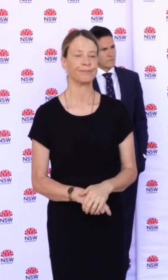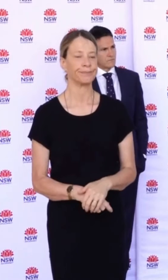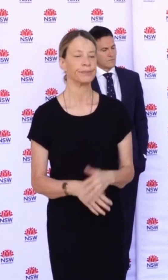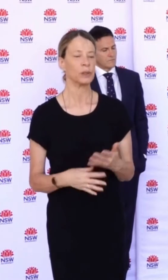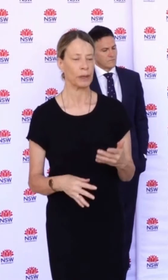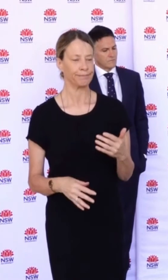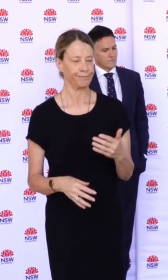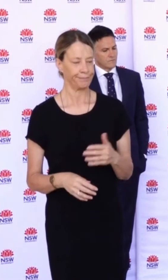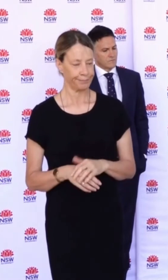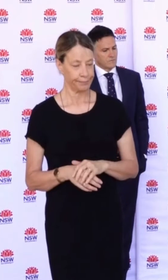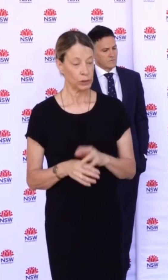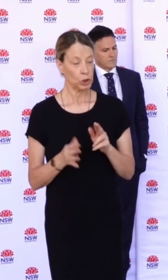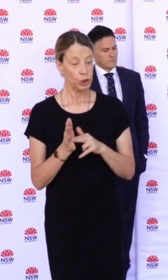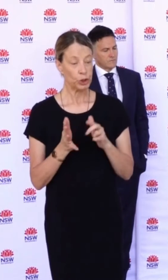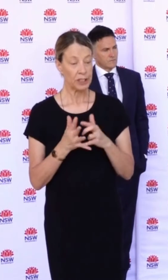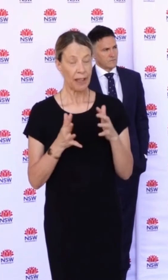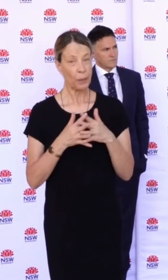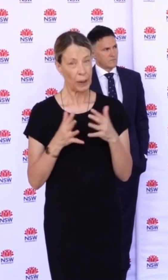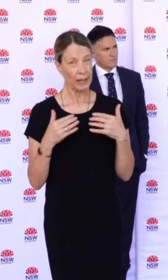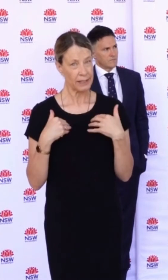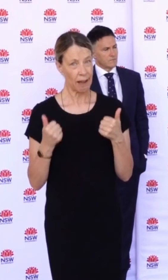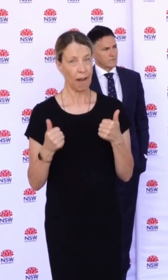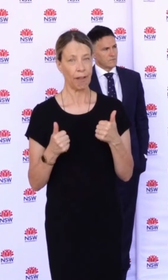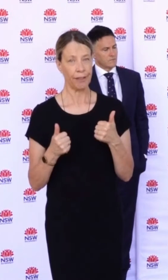Yeah. know that the workers are being tested.